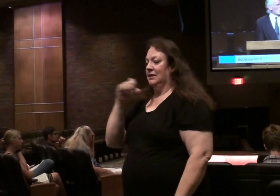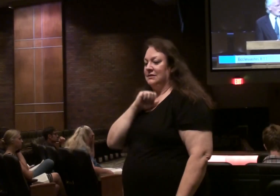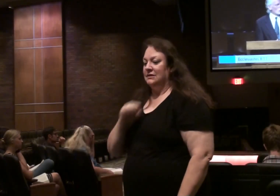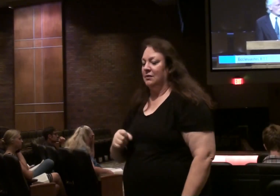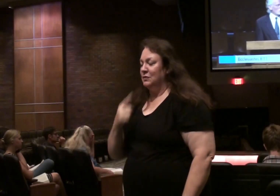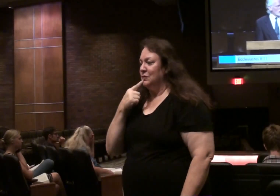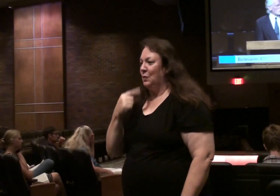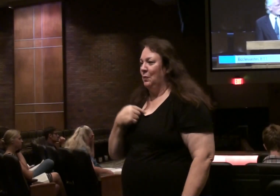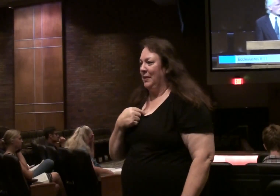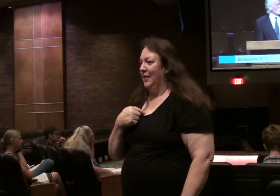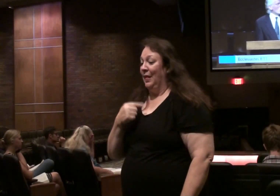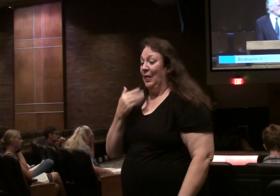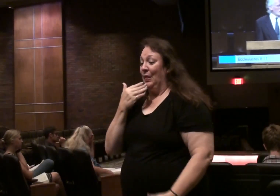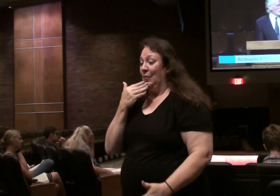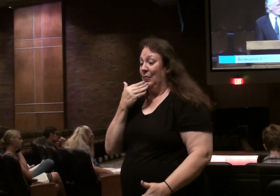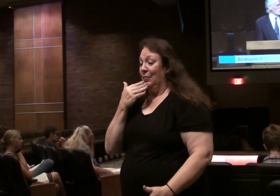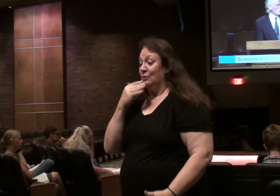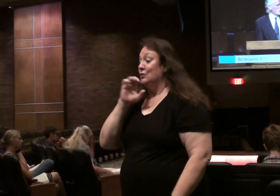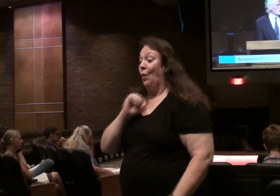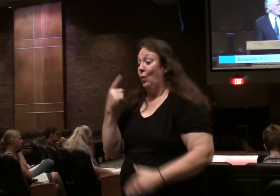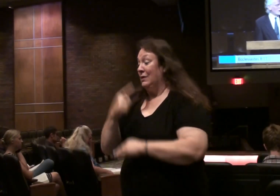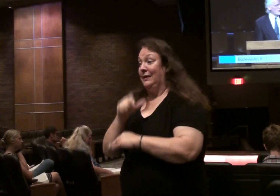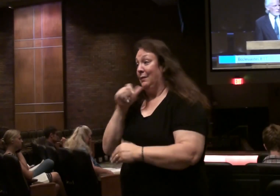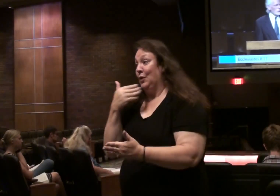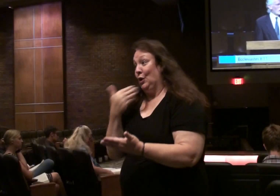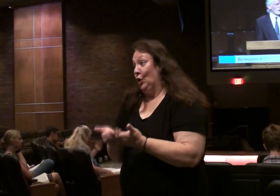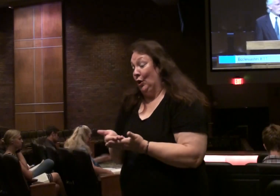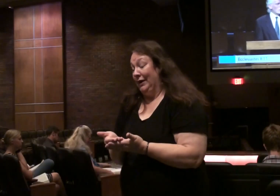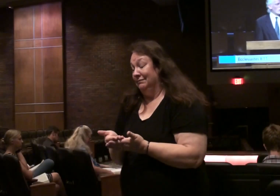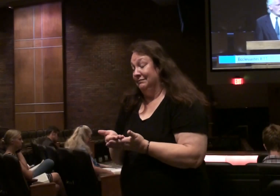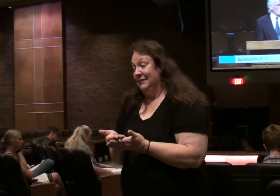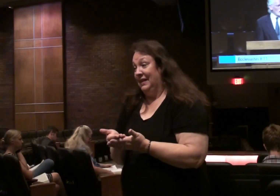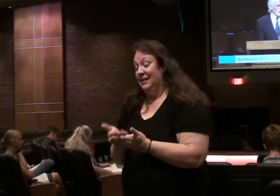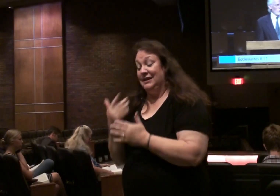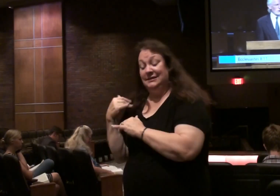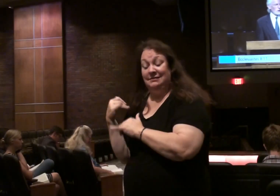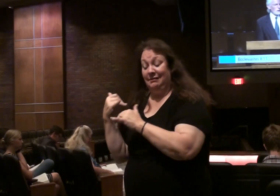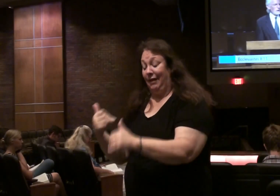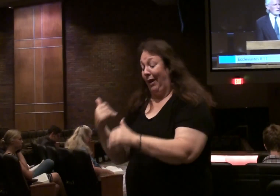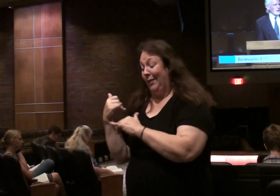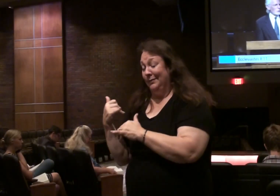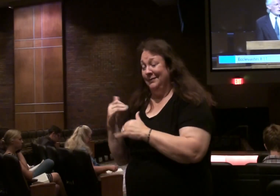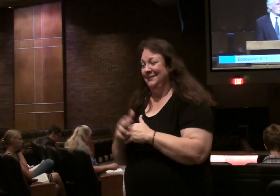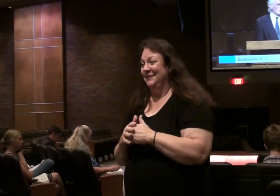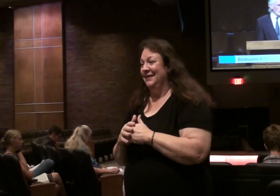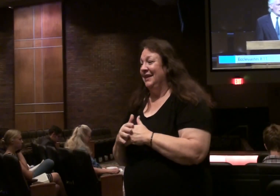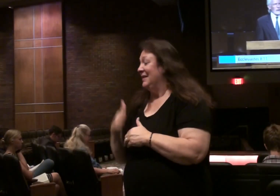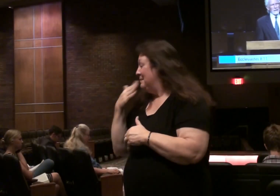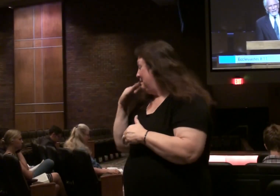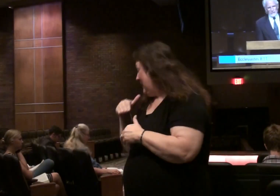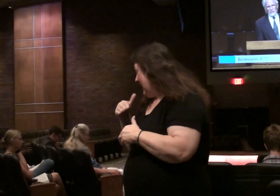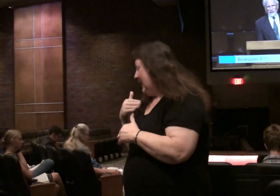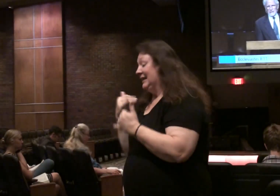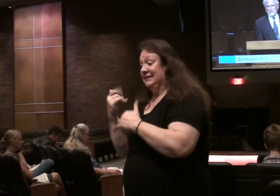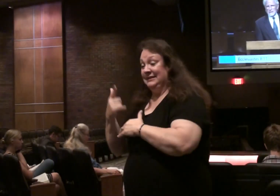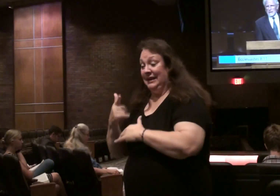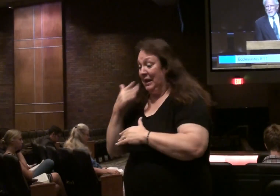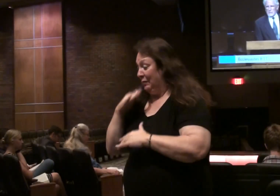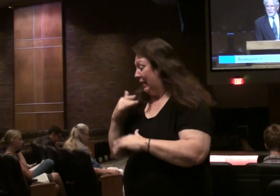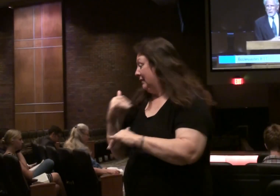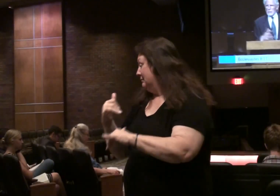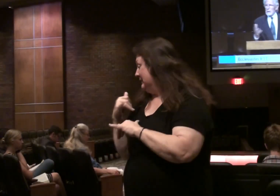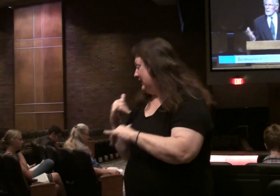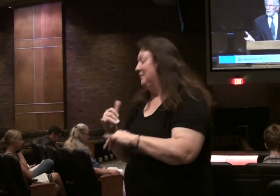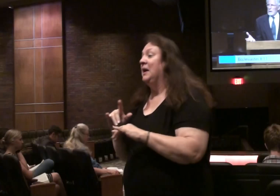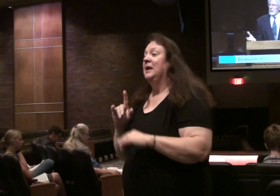us the good old days were just old days. And they weren't any different than these days. They were evil days like these days.